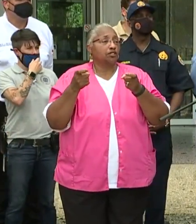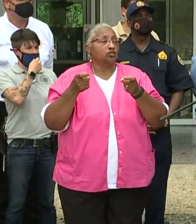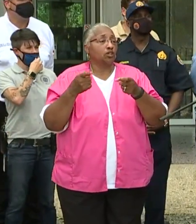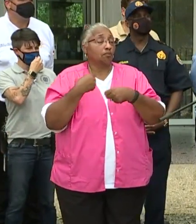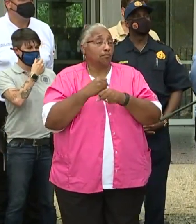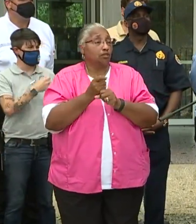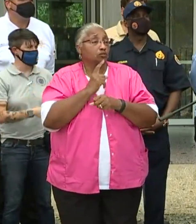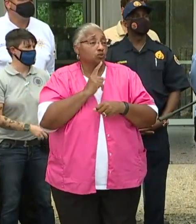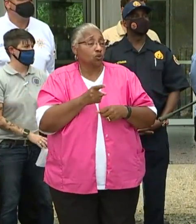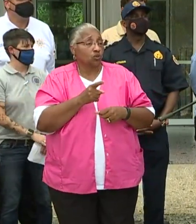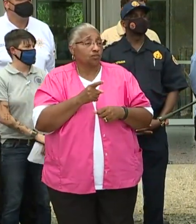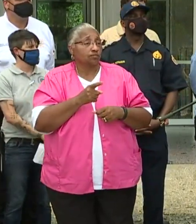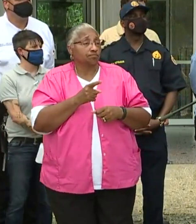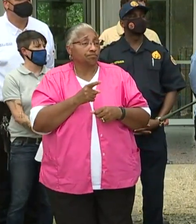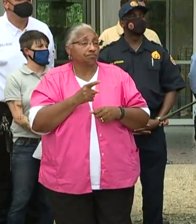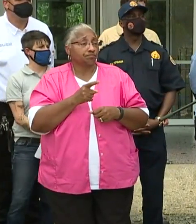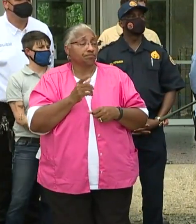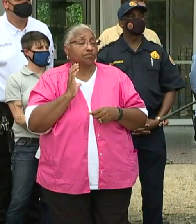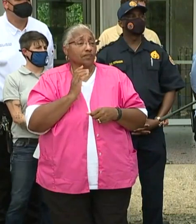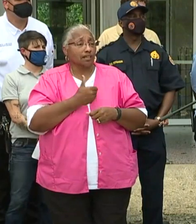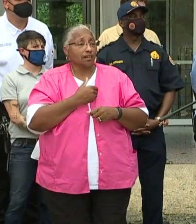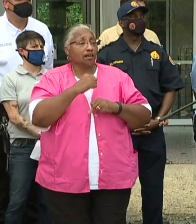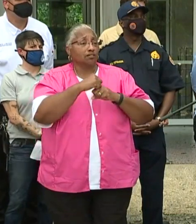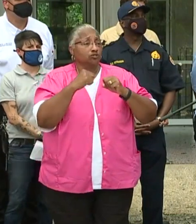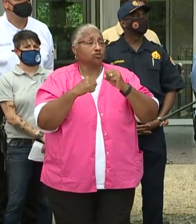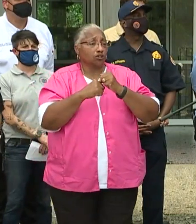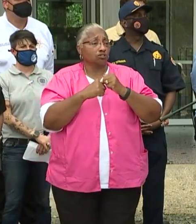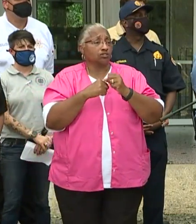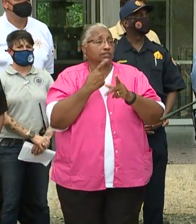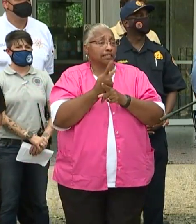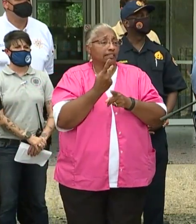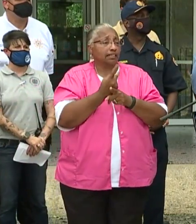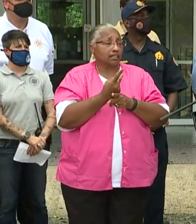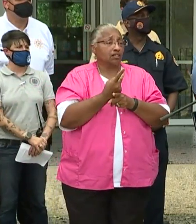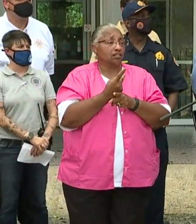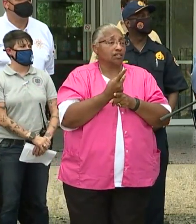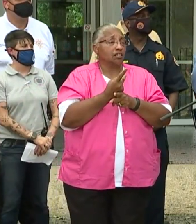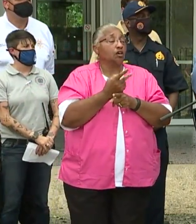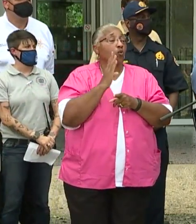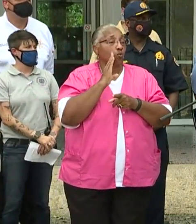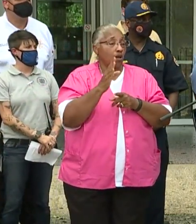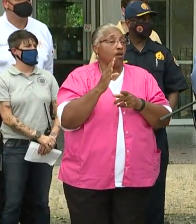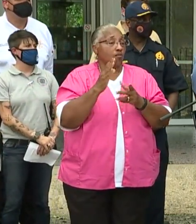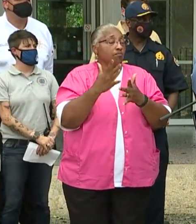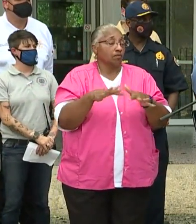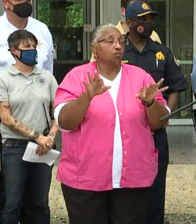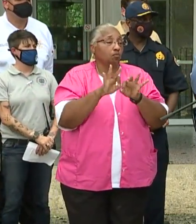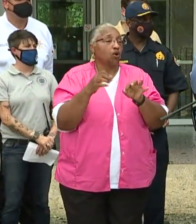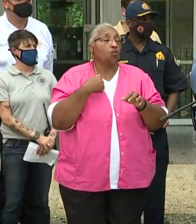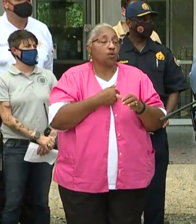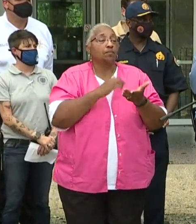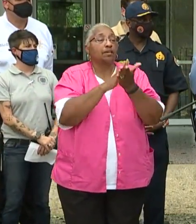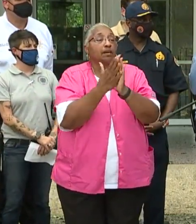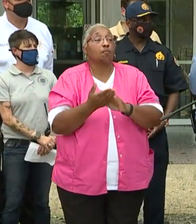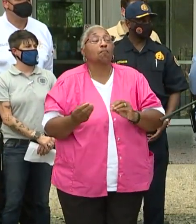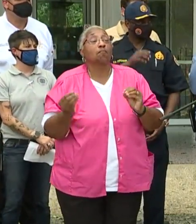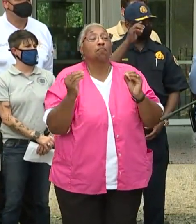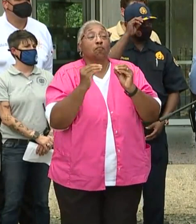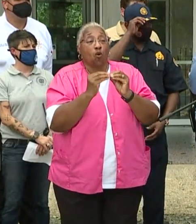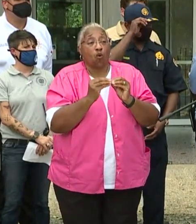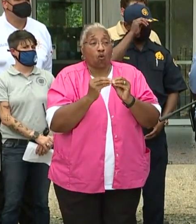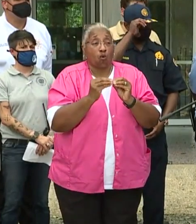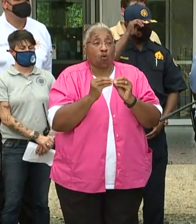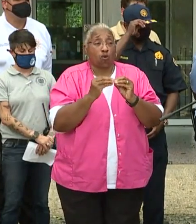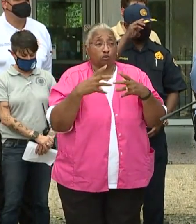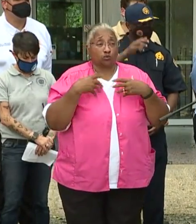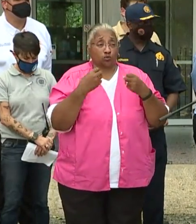ensuring that investments in our infrastructure will remain a top priority so that we can become even more